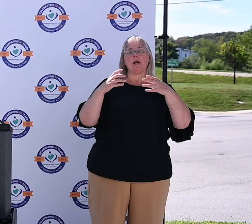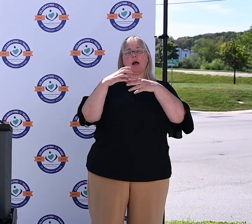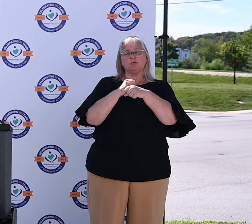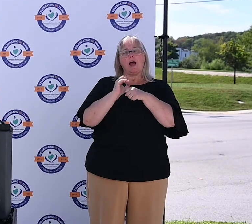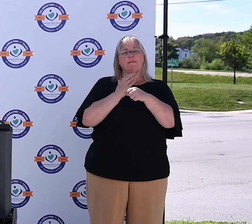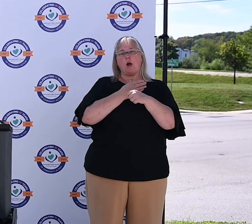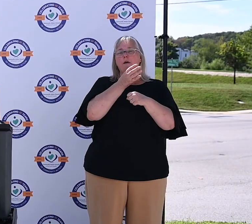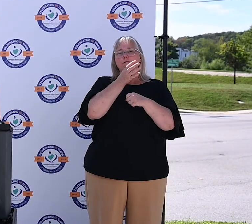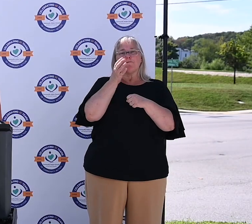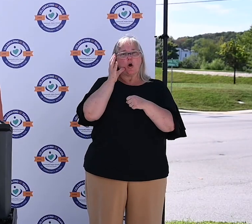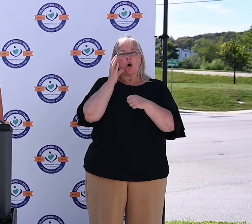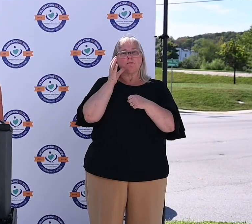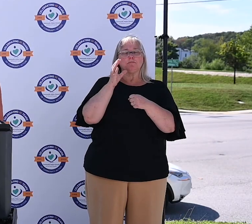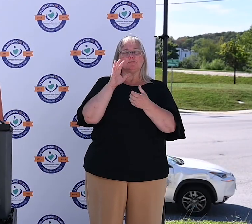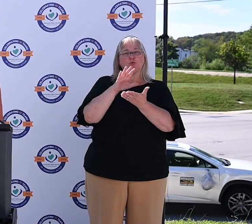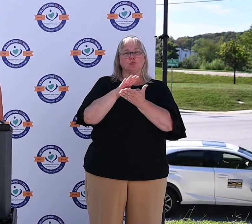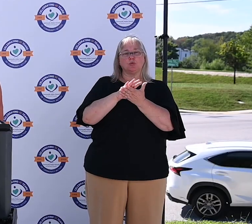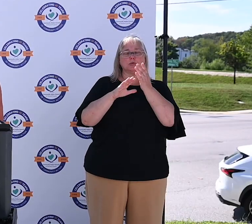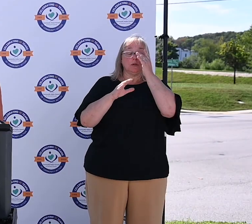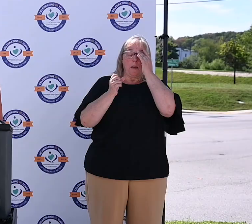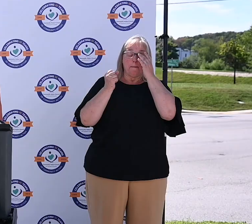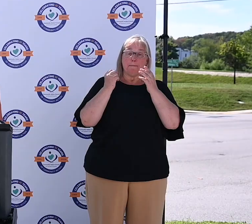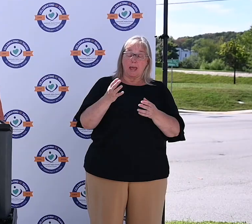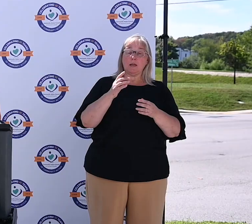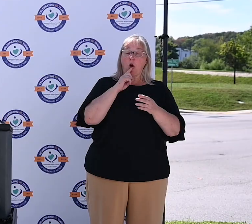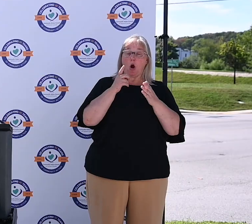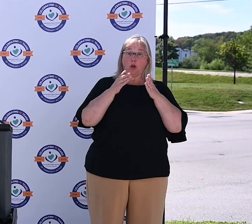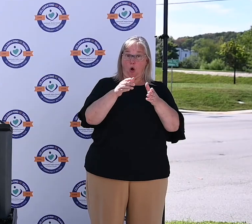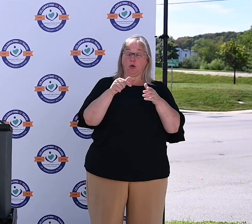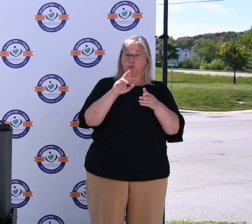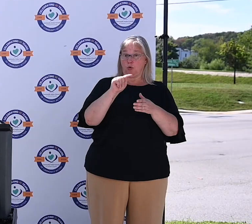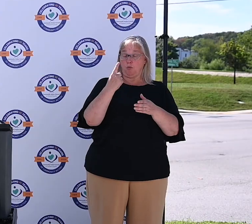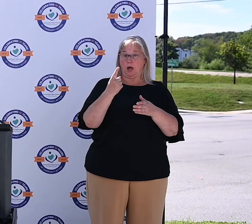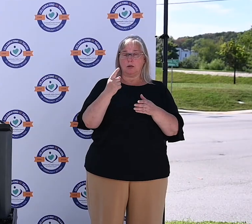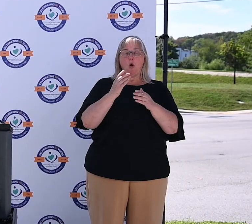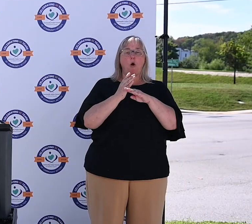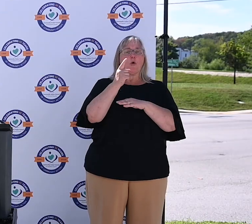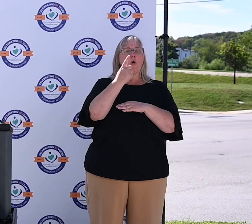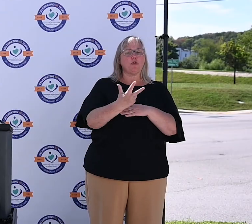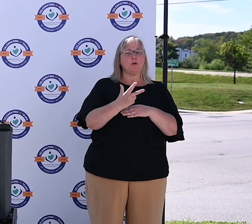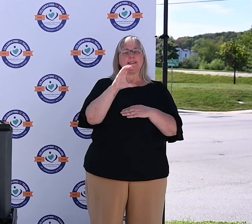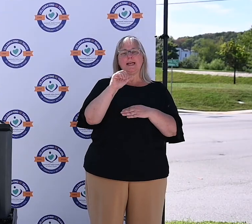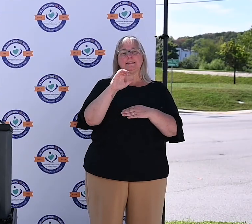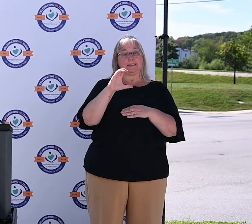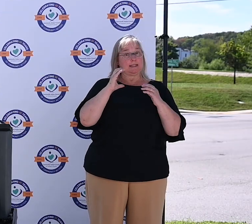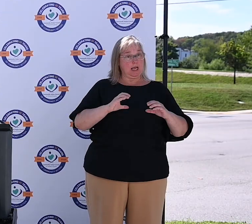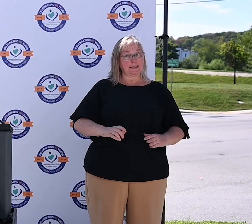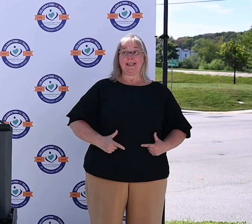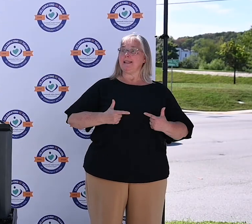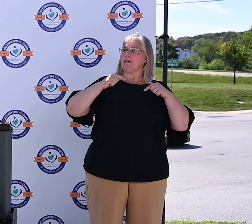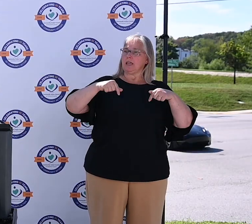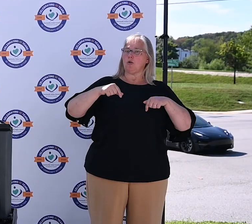our farms schools. A lot of them are along this Route 1 corridor. Over a third of CAC's clients live